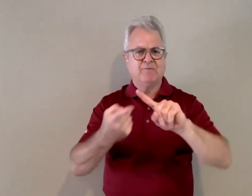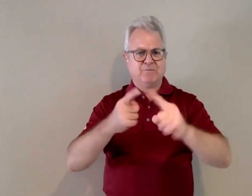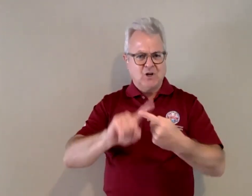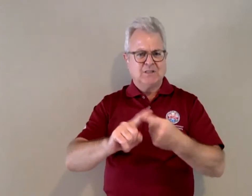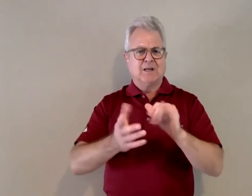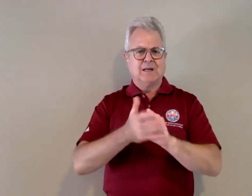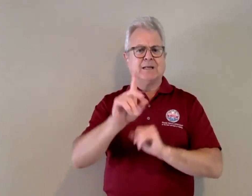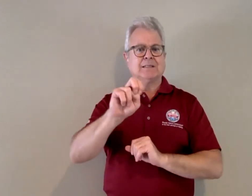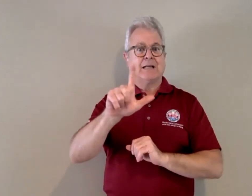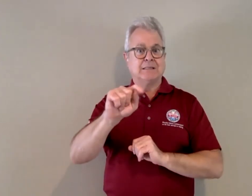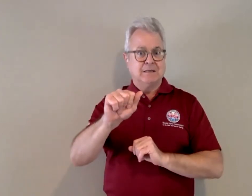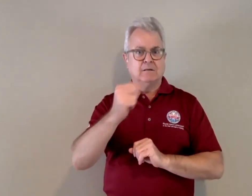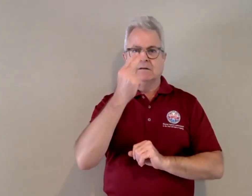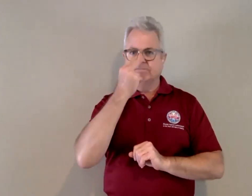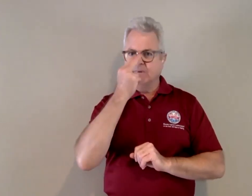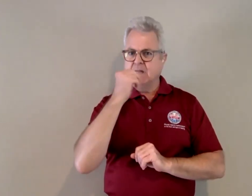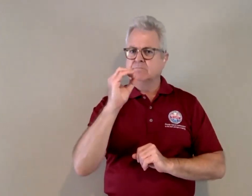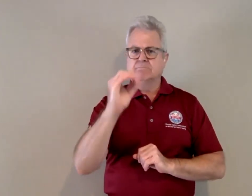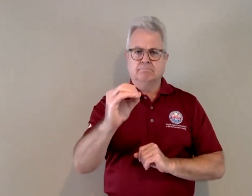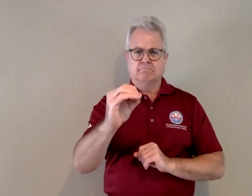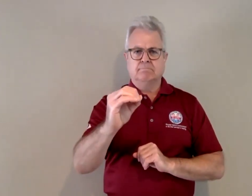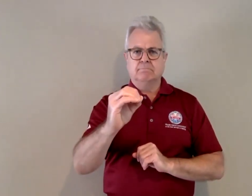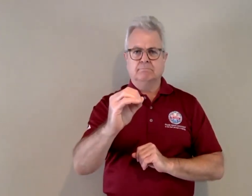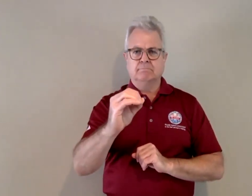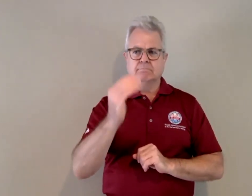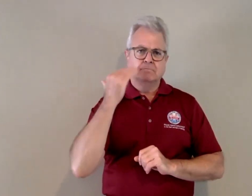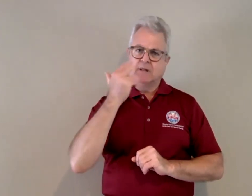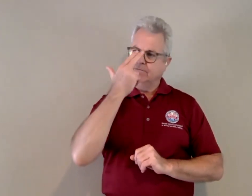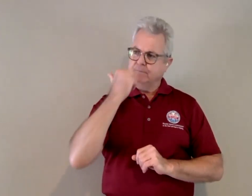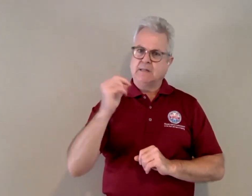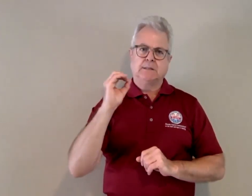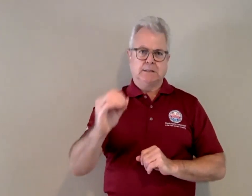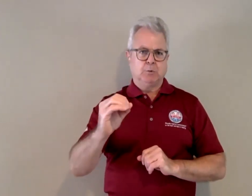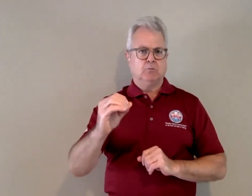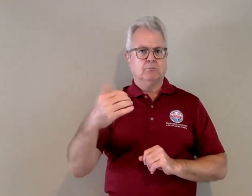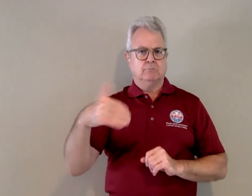please share with your family and friends this information about Delta. It's